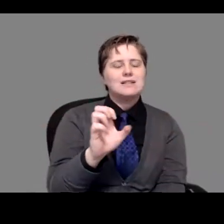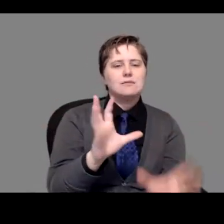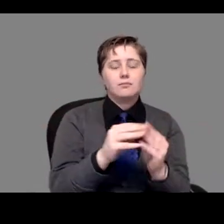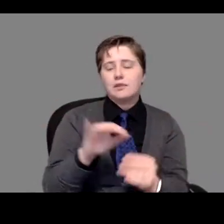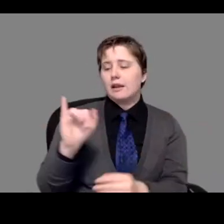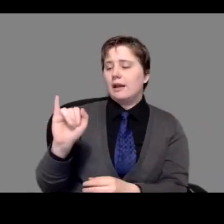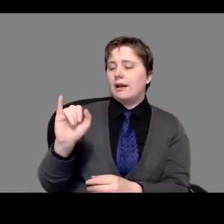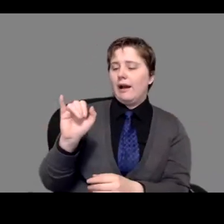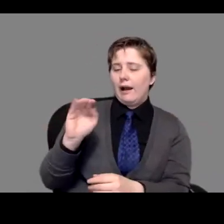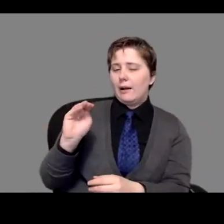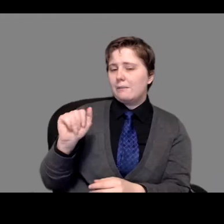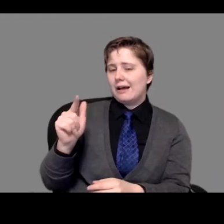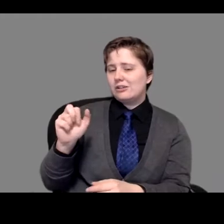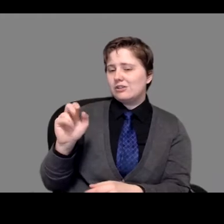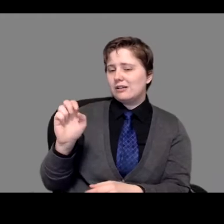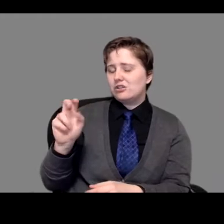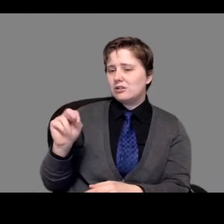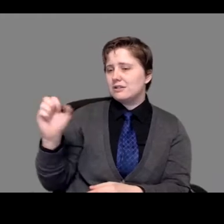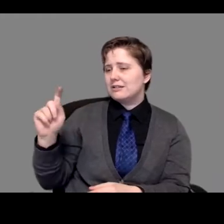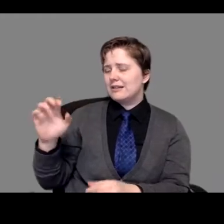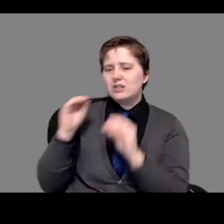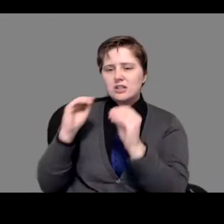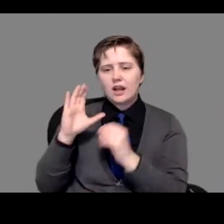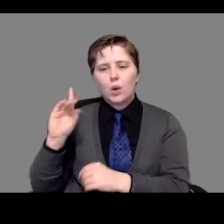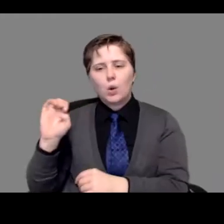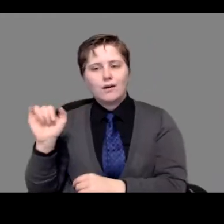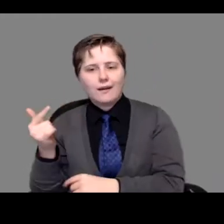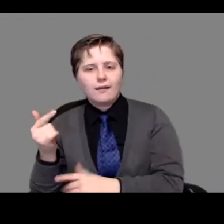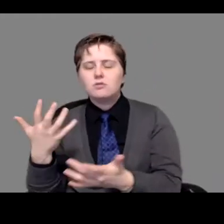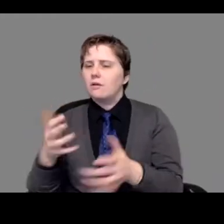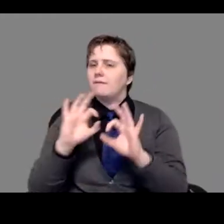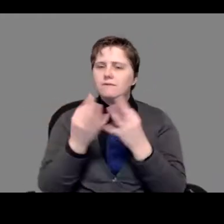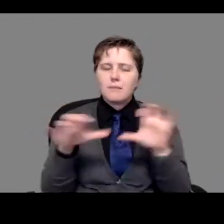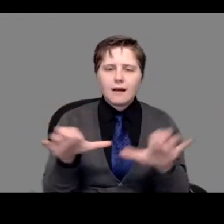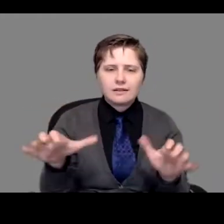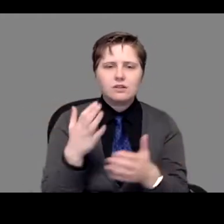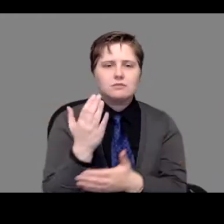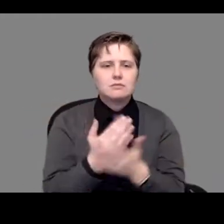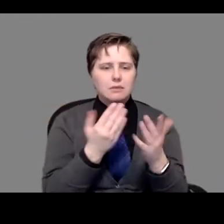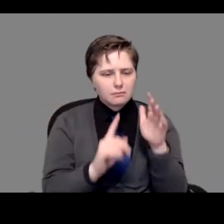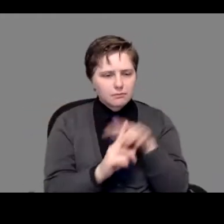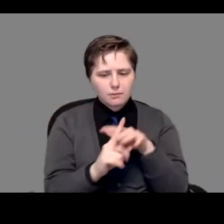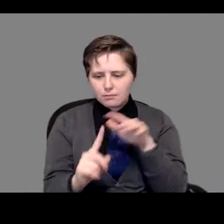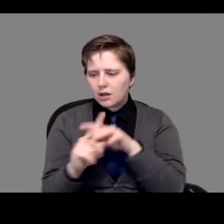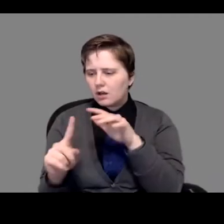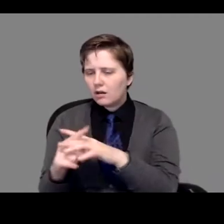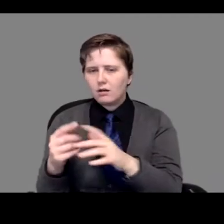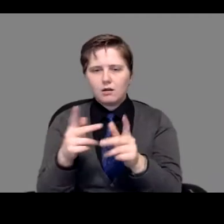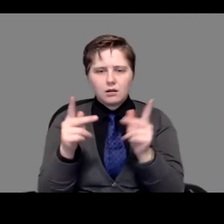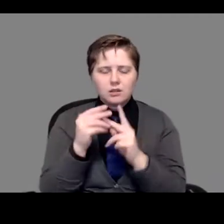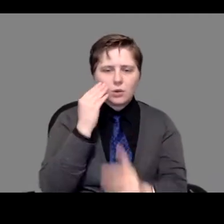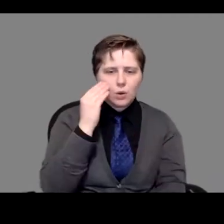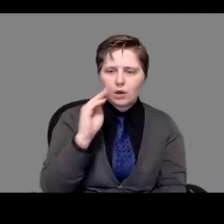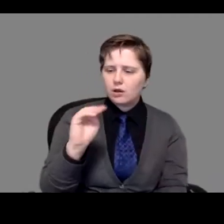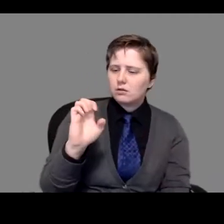Imagination Station is doing coding. So family activities, some things have popped up from like places like the Metro